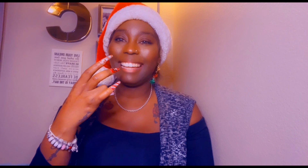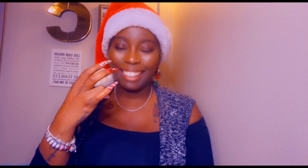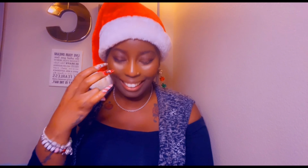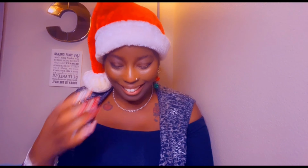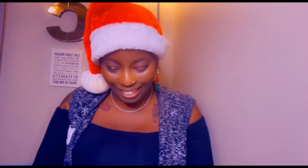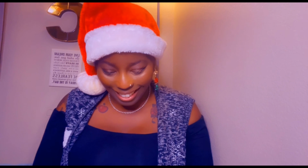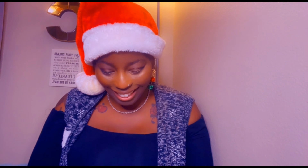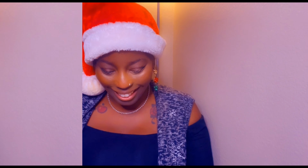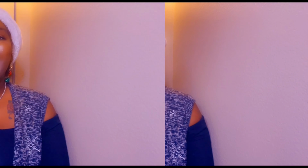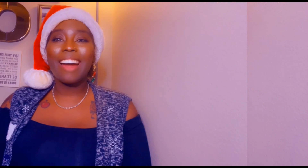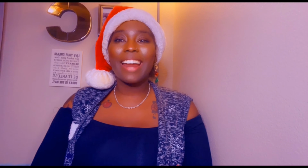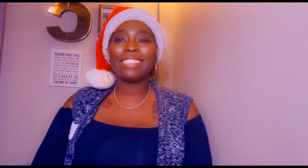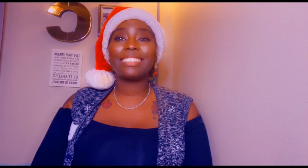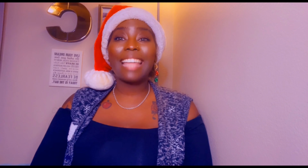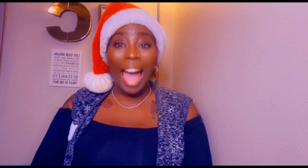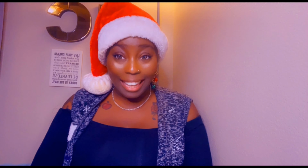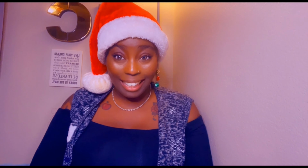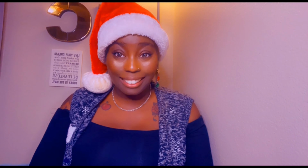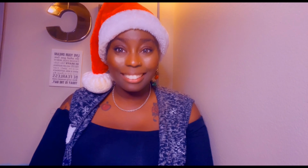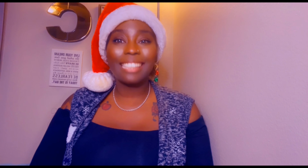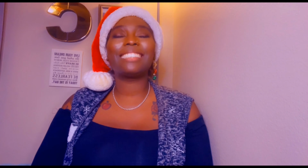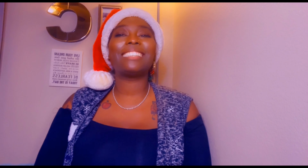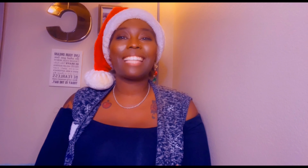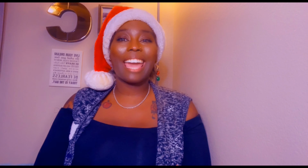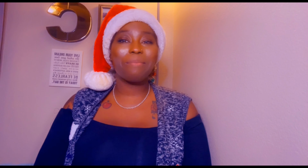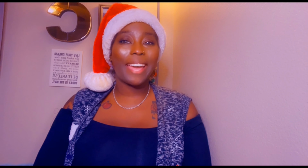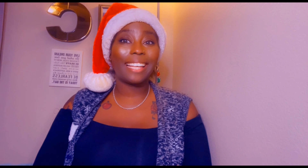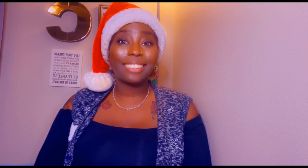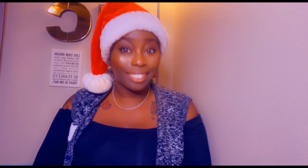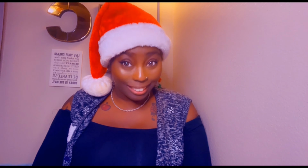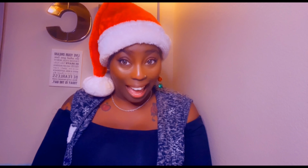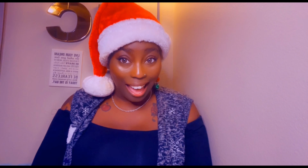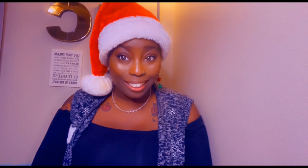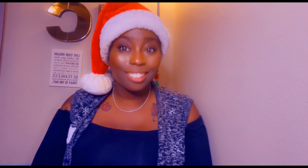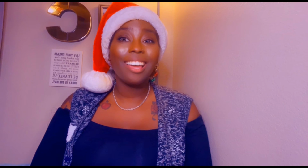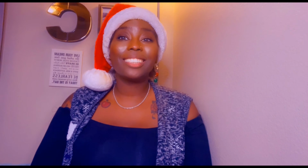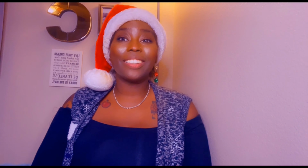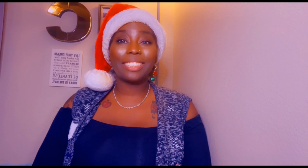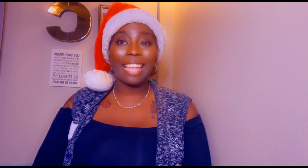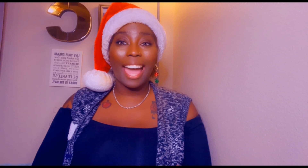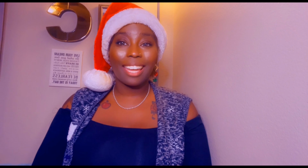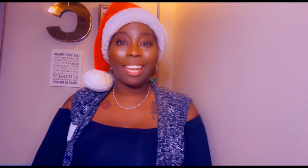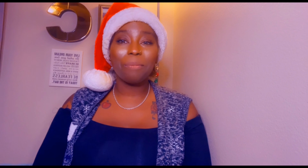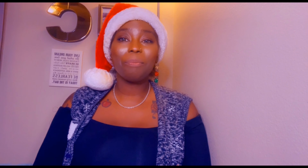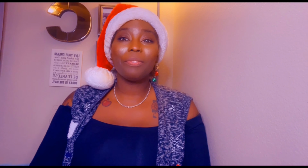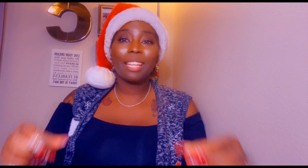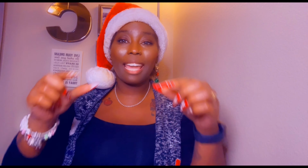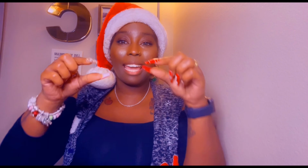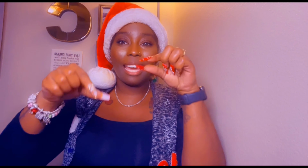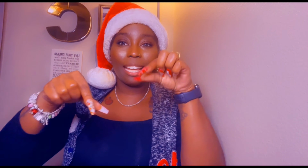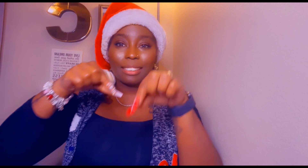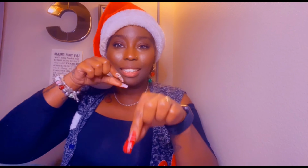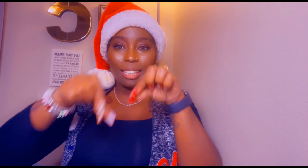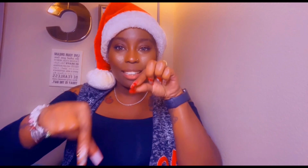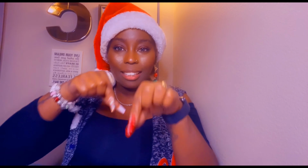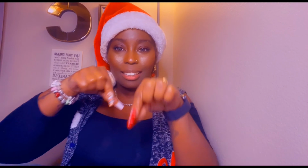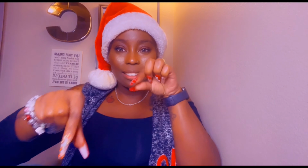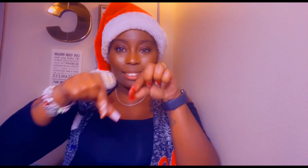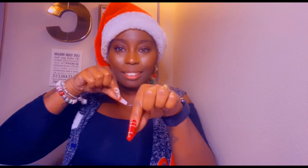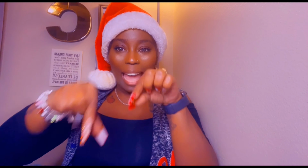Good. Alright, stockings. It's the same as socks. So stocking is